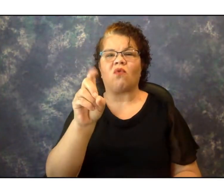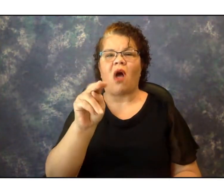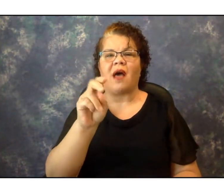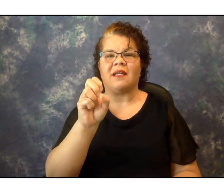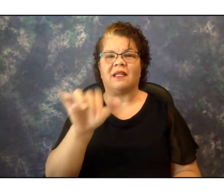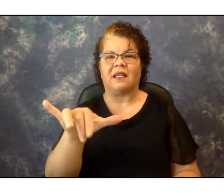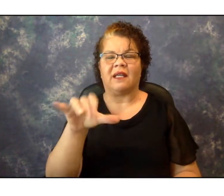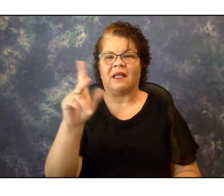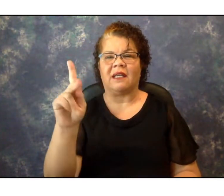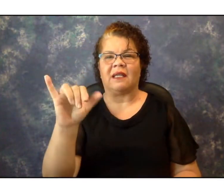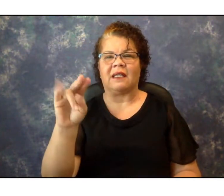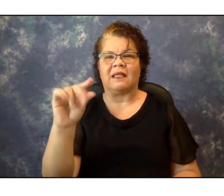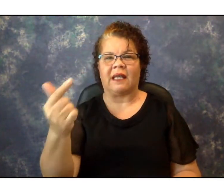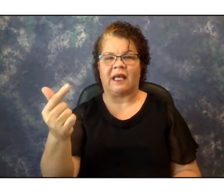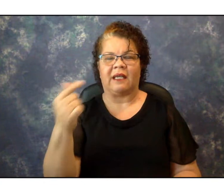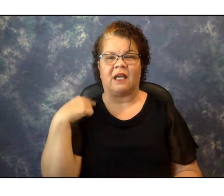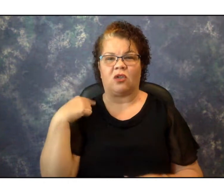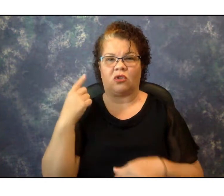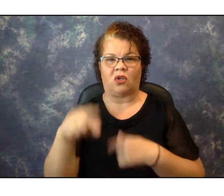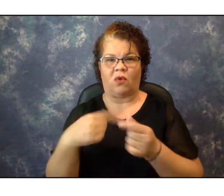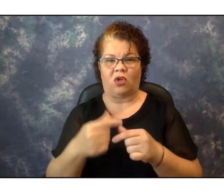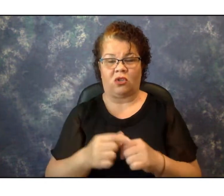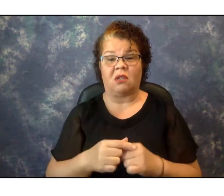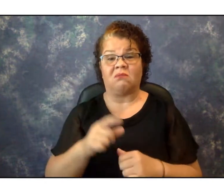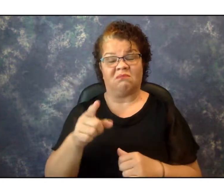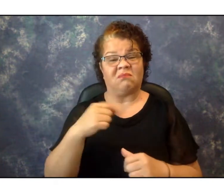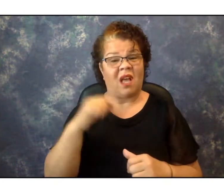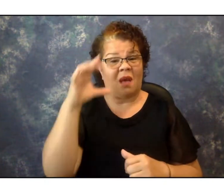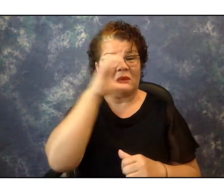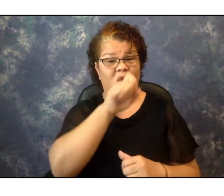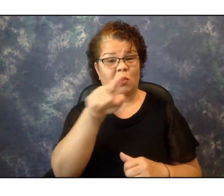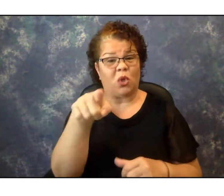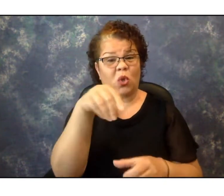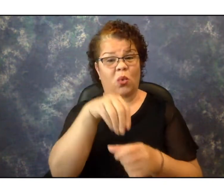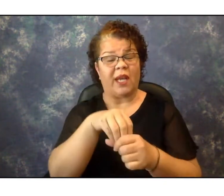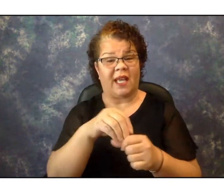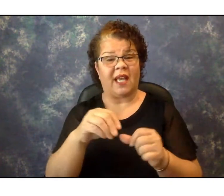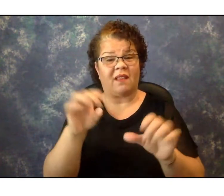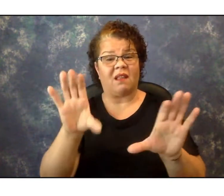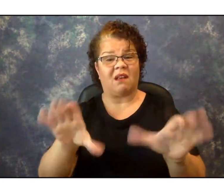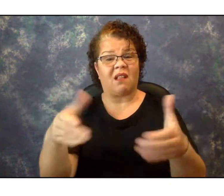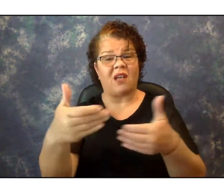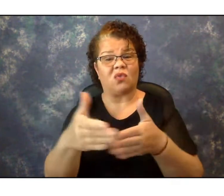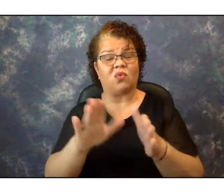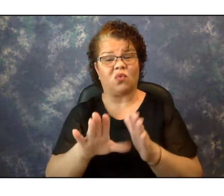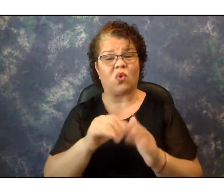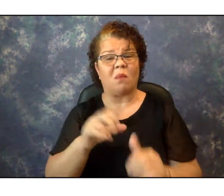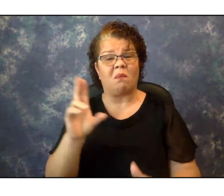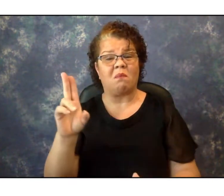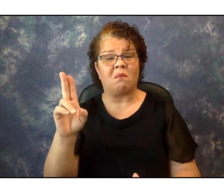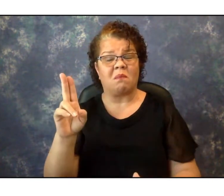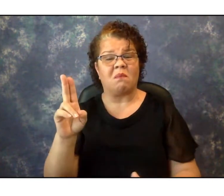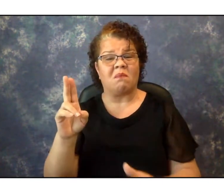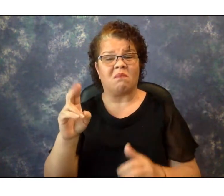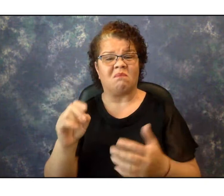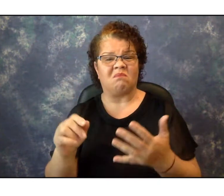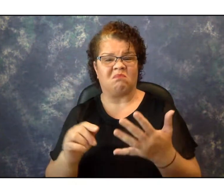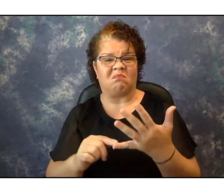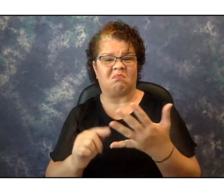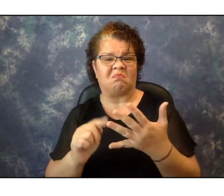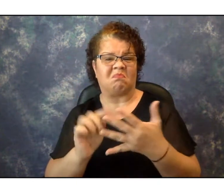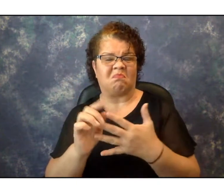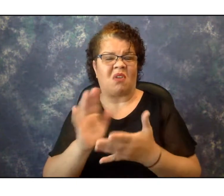assuming you were in the classroom as an undergraduate, 90 to 94. And I could be wrong. You could be older than